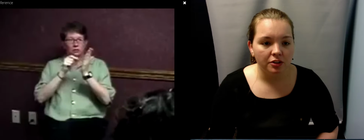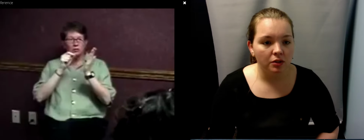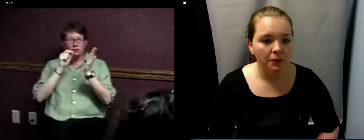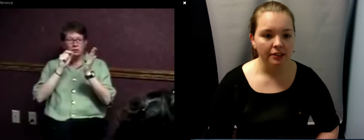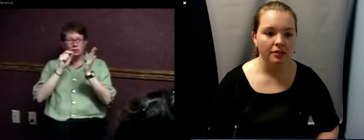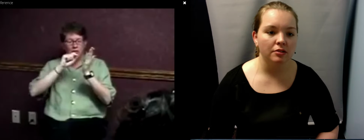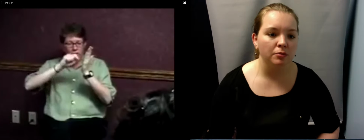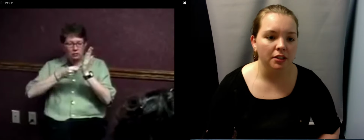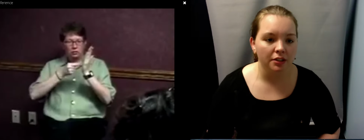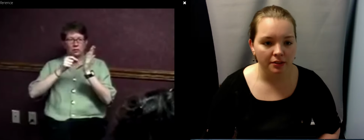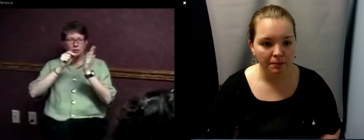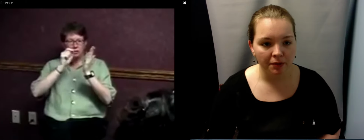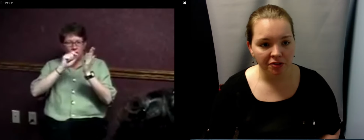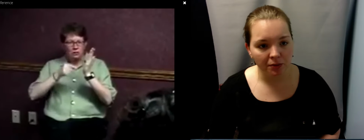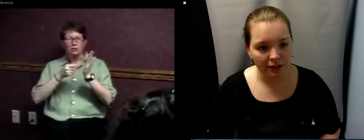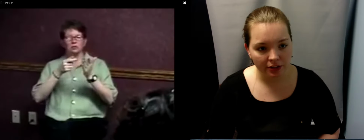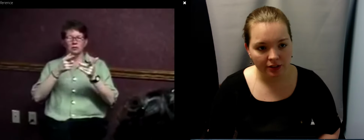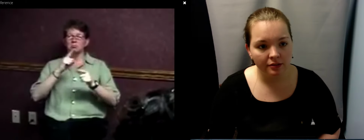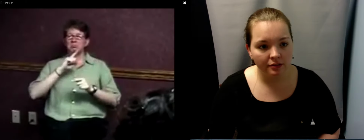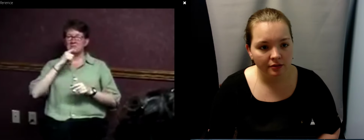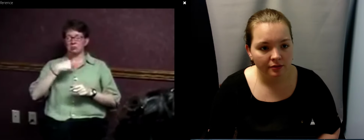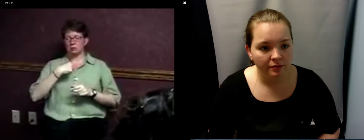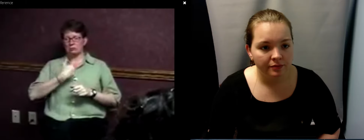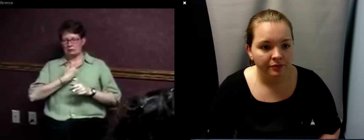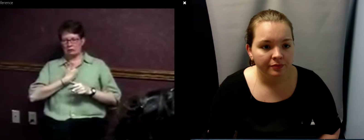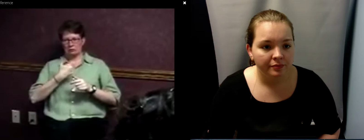Okay, so her weaknesses are really just in punctuation.